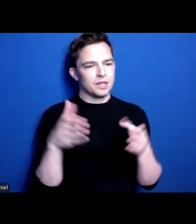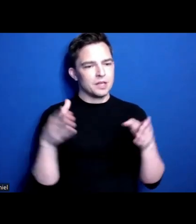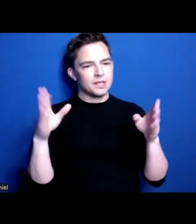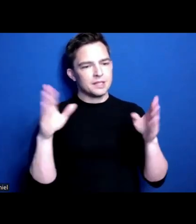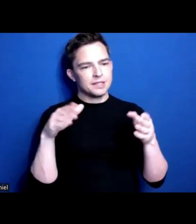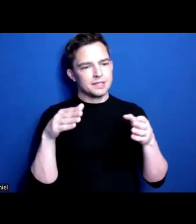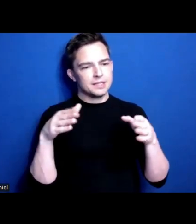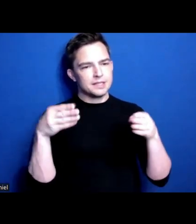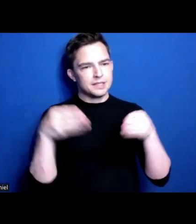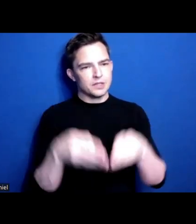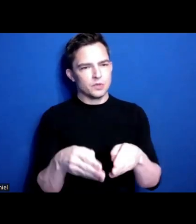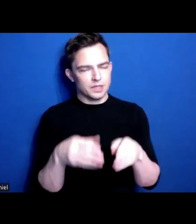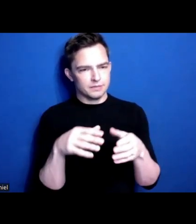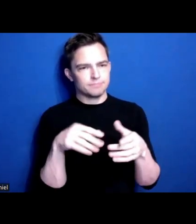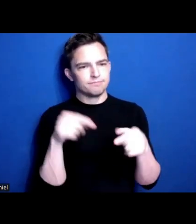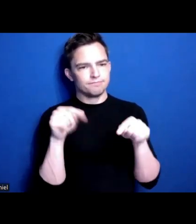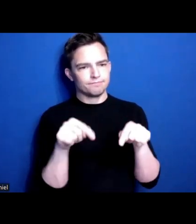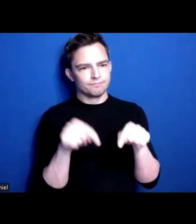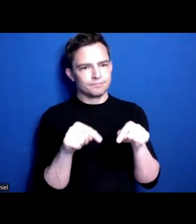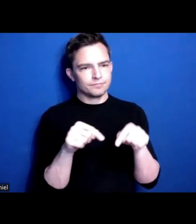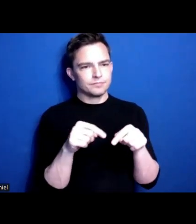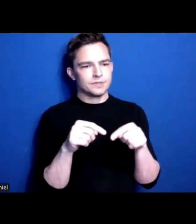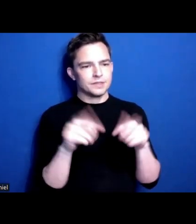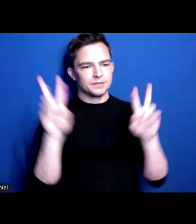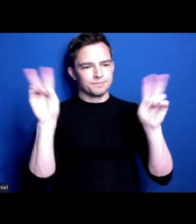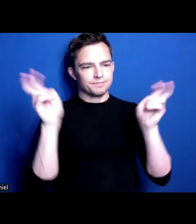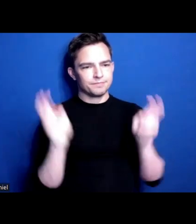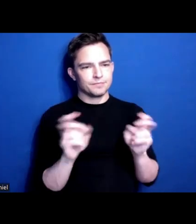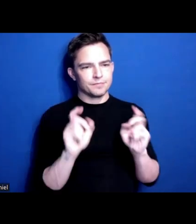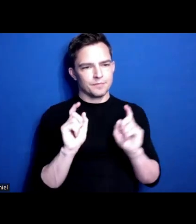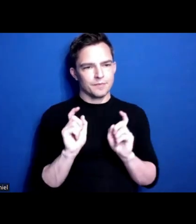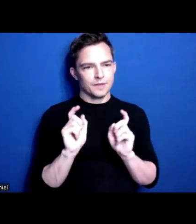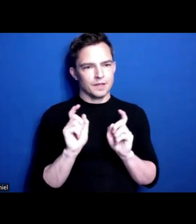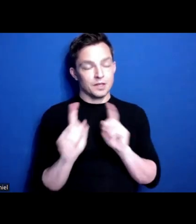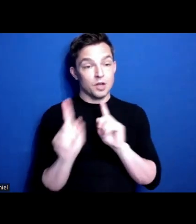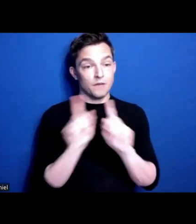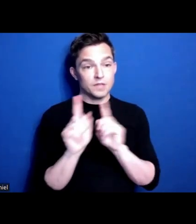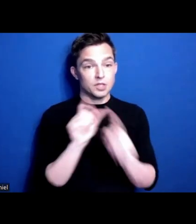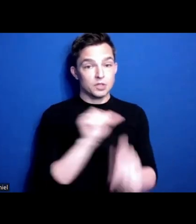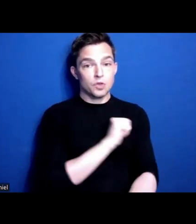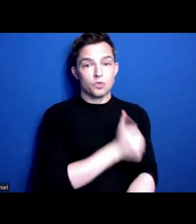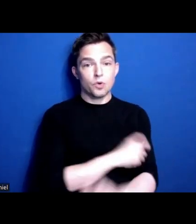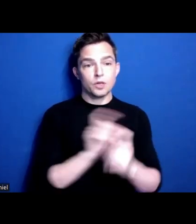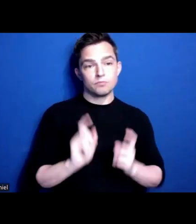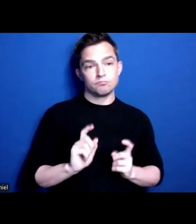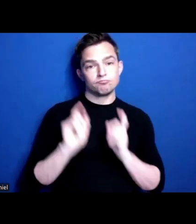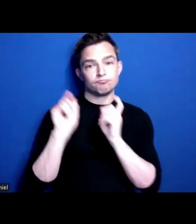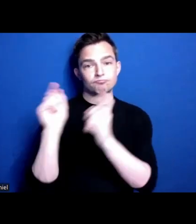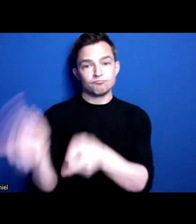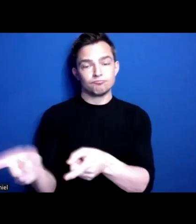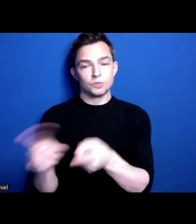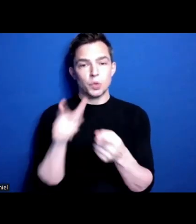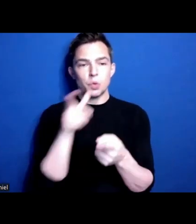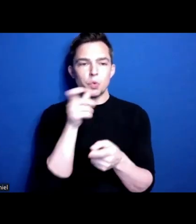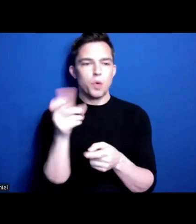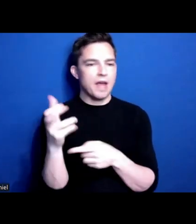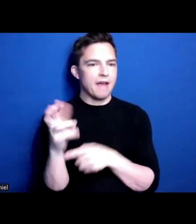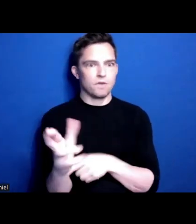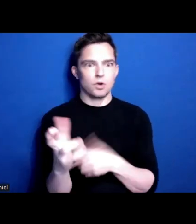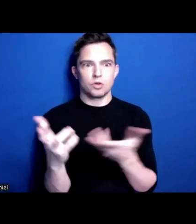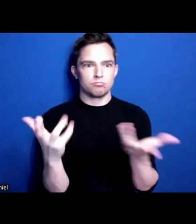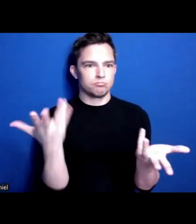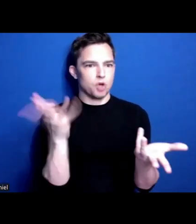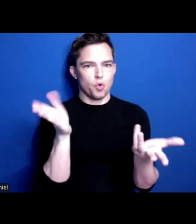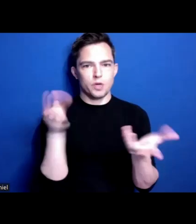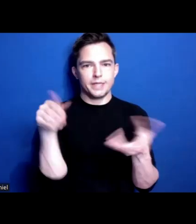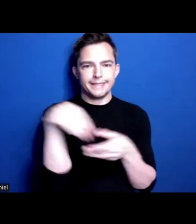to refer to, quote, handing over conversational authority and attention to whoever is already in